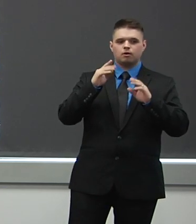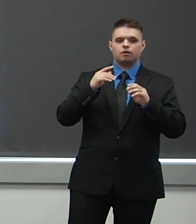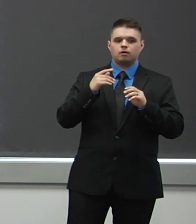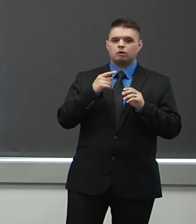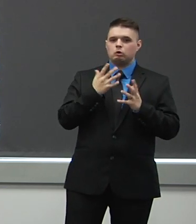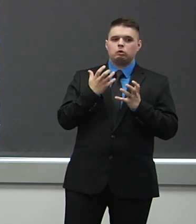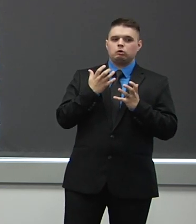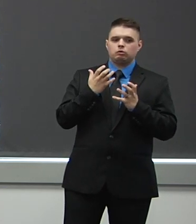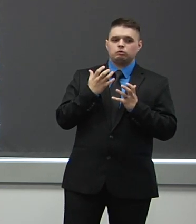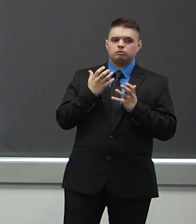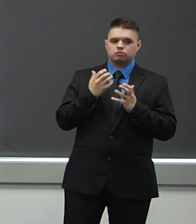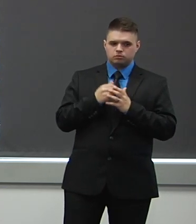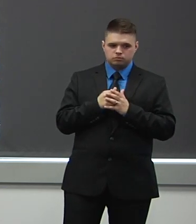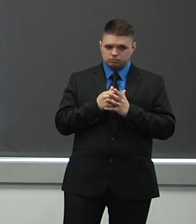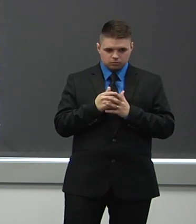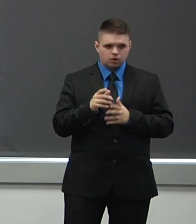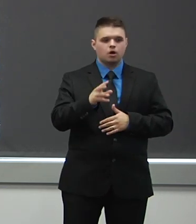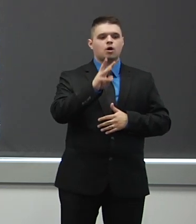Willamette Week, go ahead.